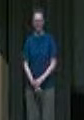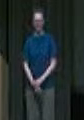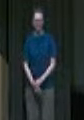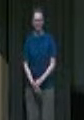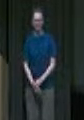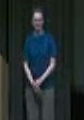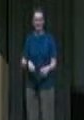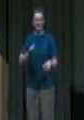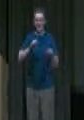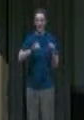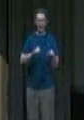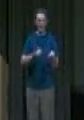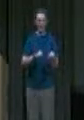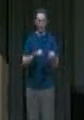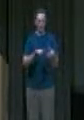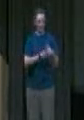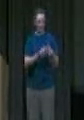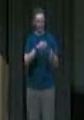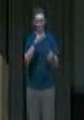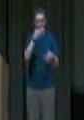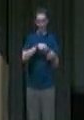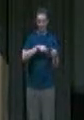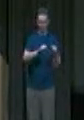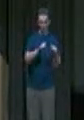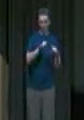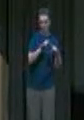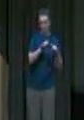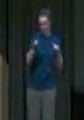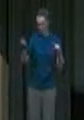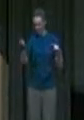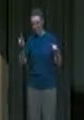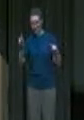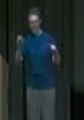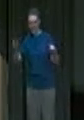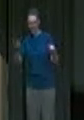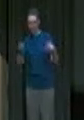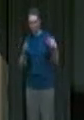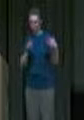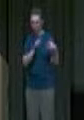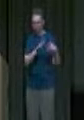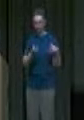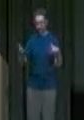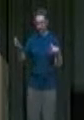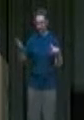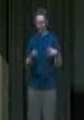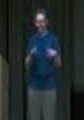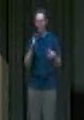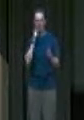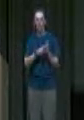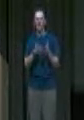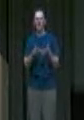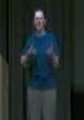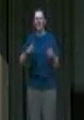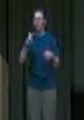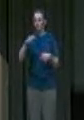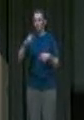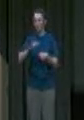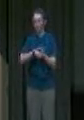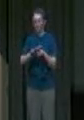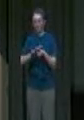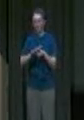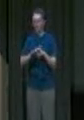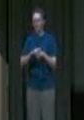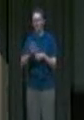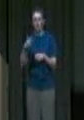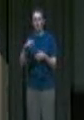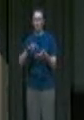get from Front Street to the dam. And you'll see a lot of green areas. Those